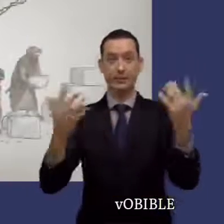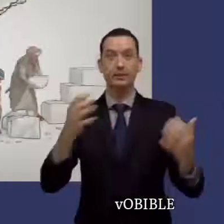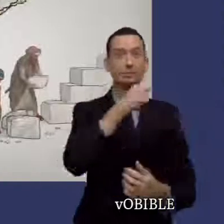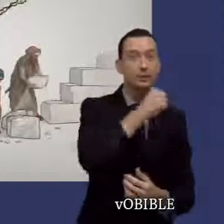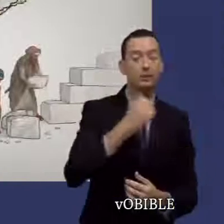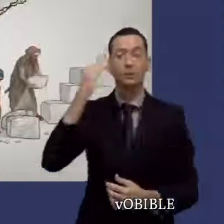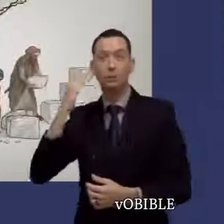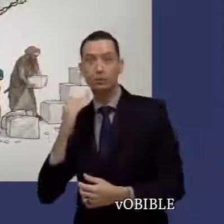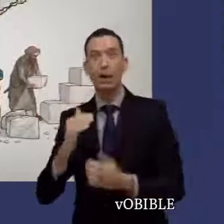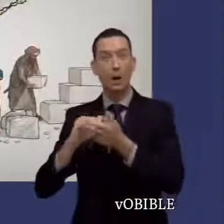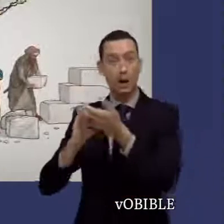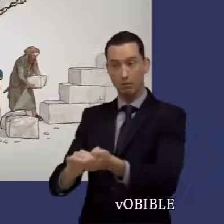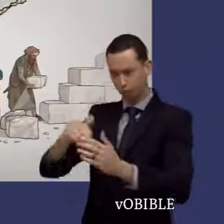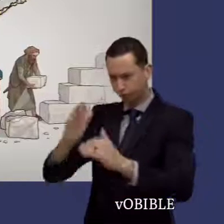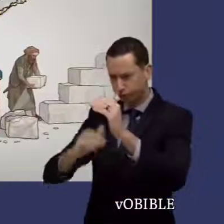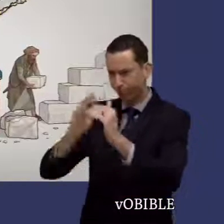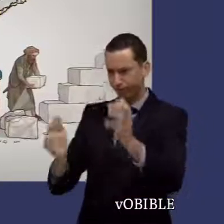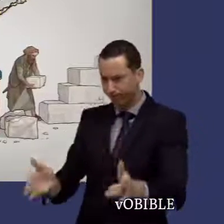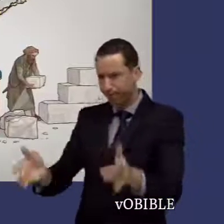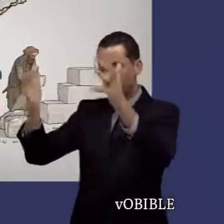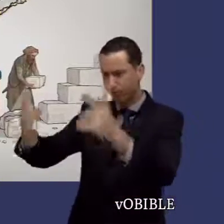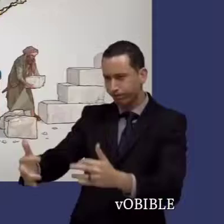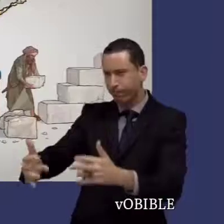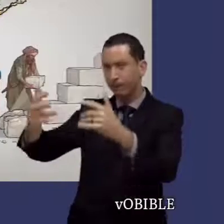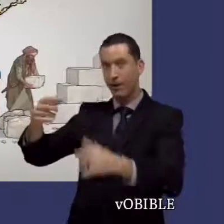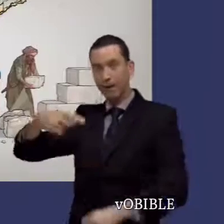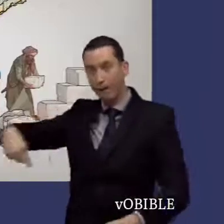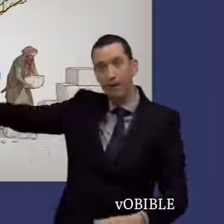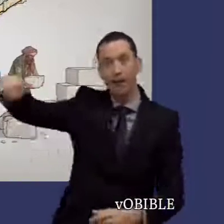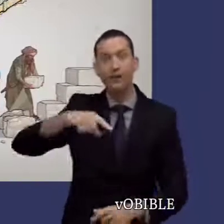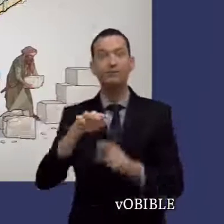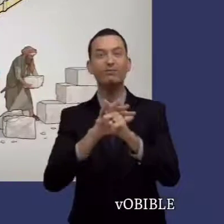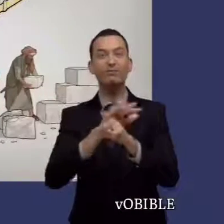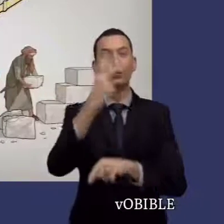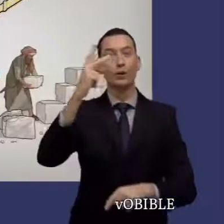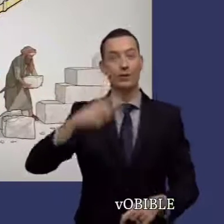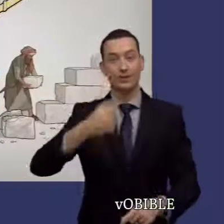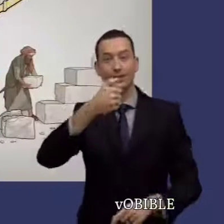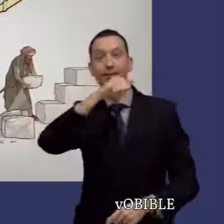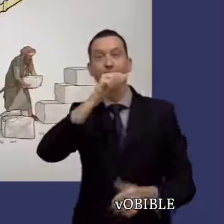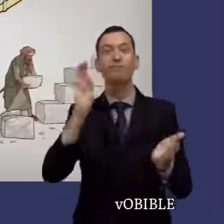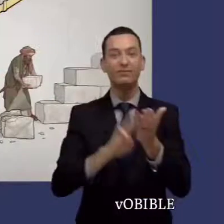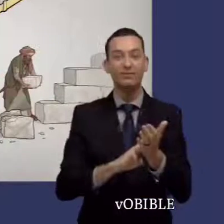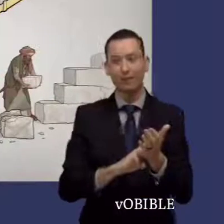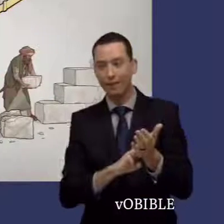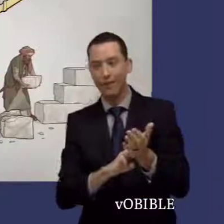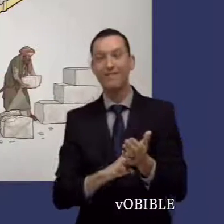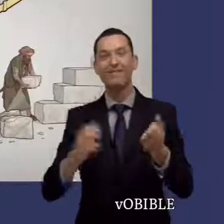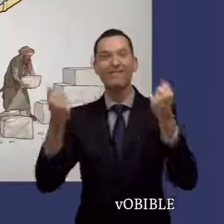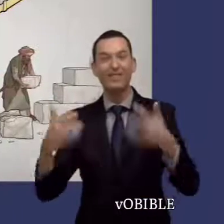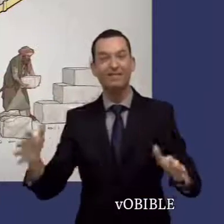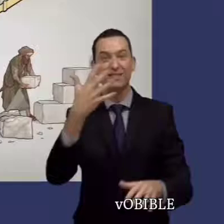Did you know? A large workforce of men and women repaired Jerusalem's walls in just 52 days.